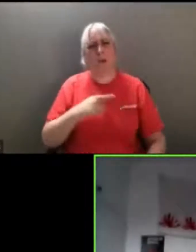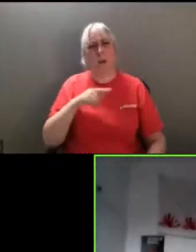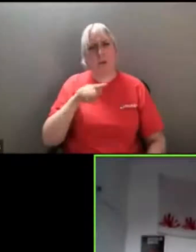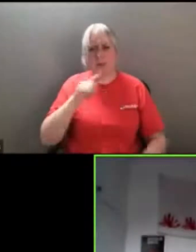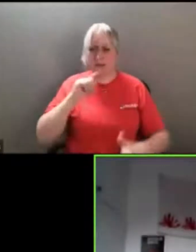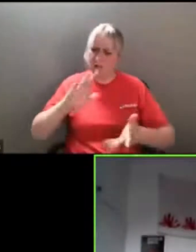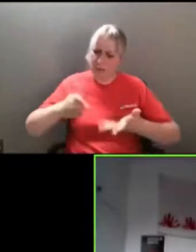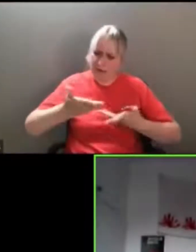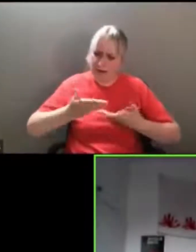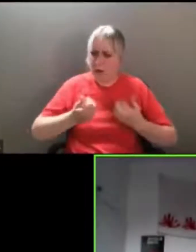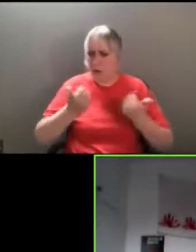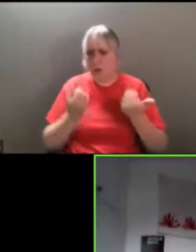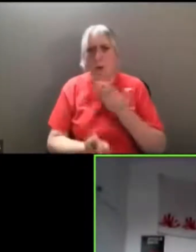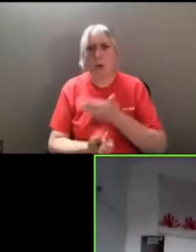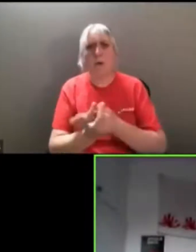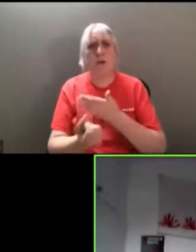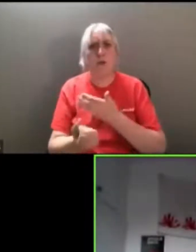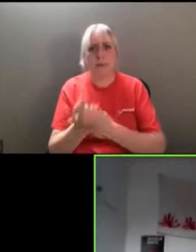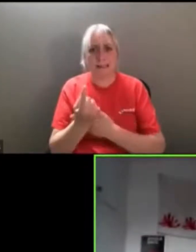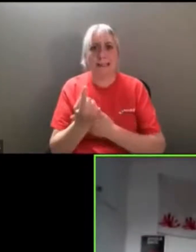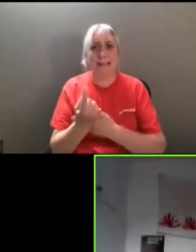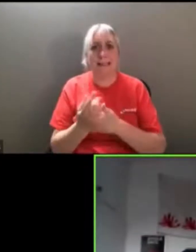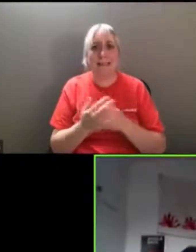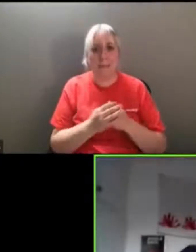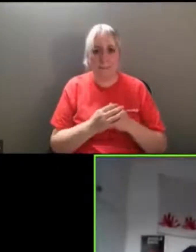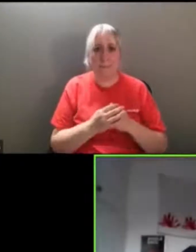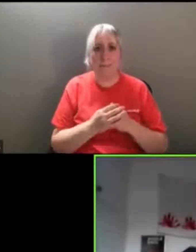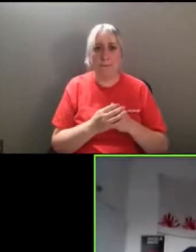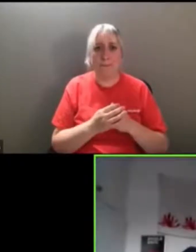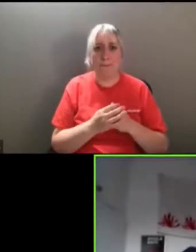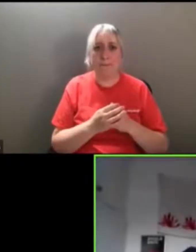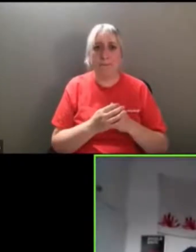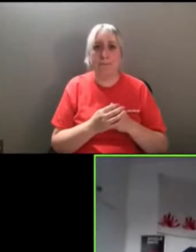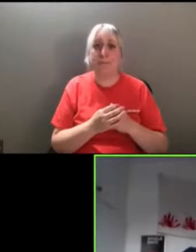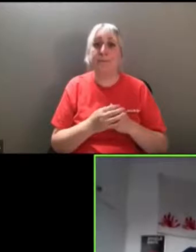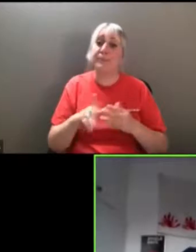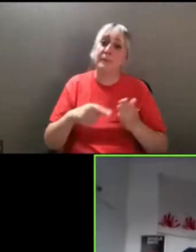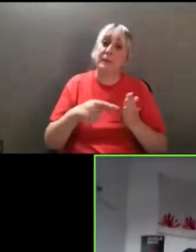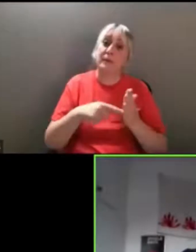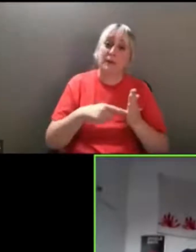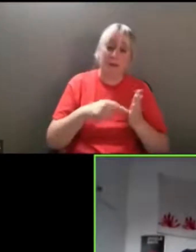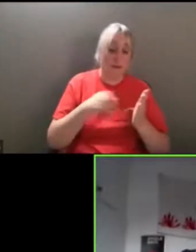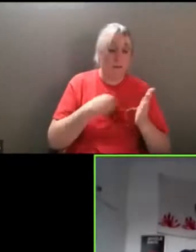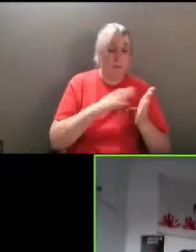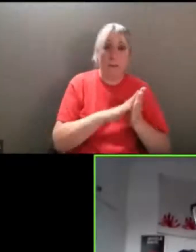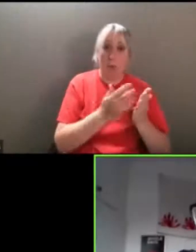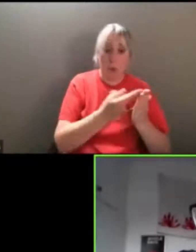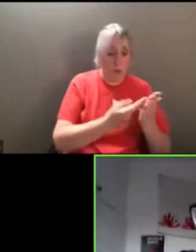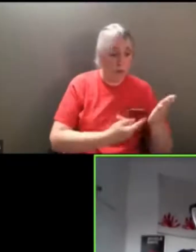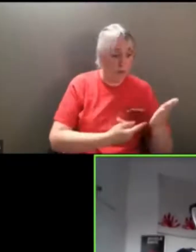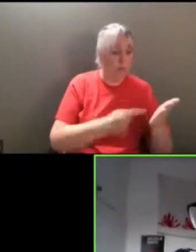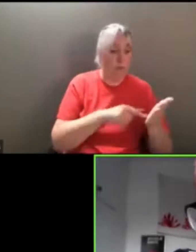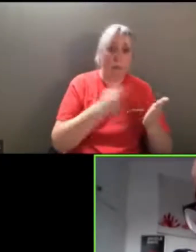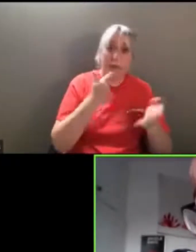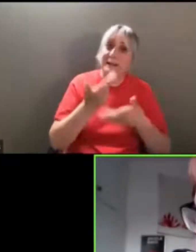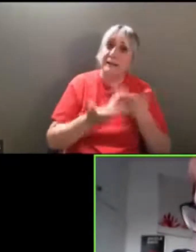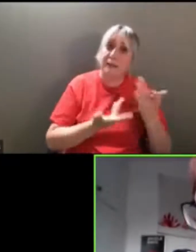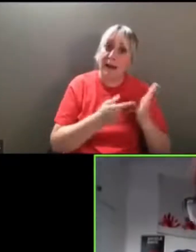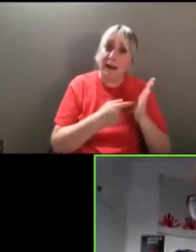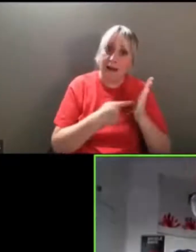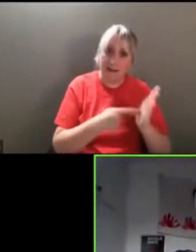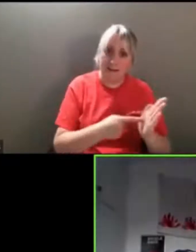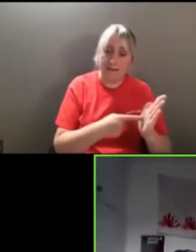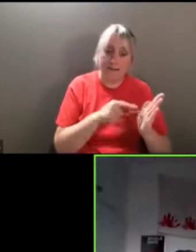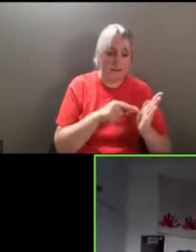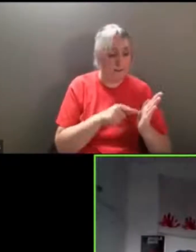opportunity, and as I said in one of the extracts I read before the break, I think that